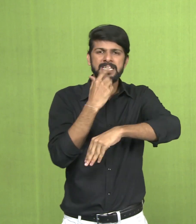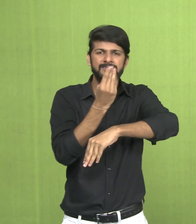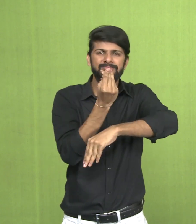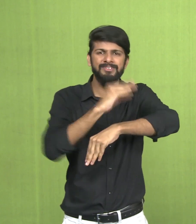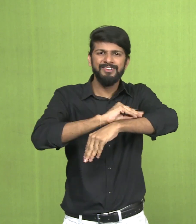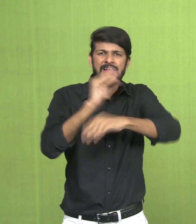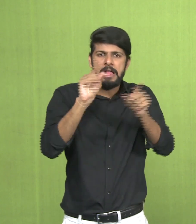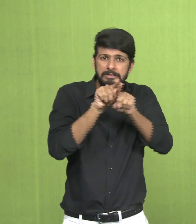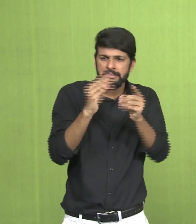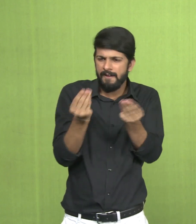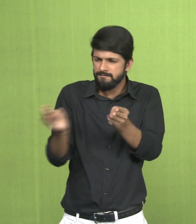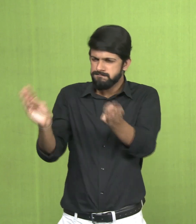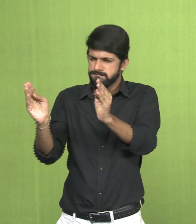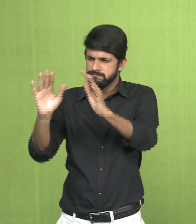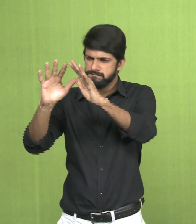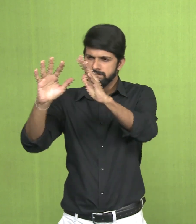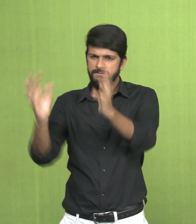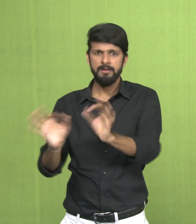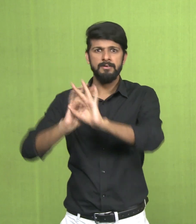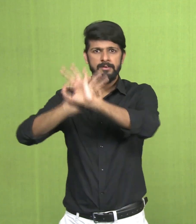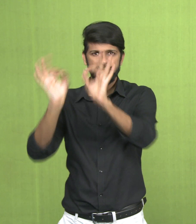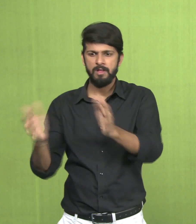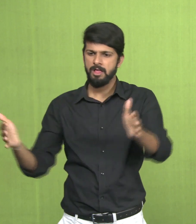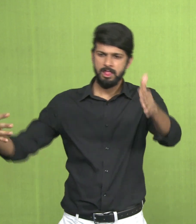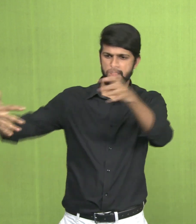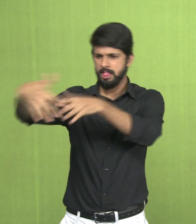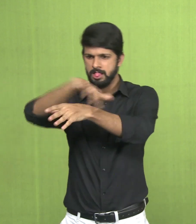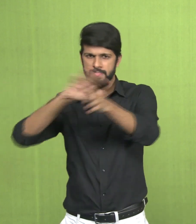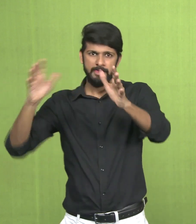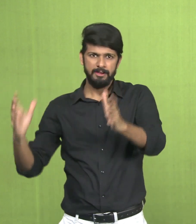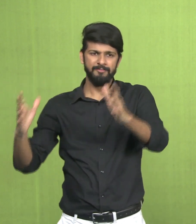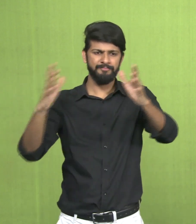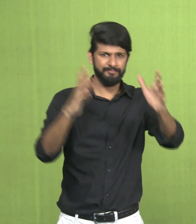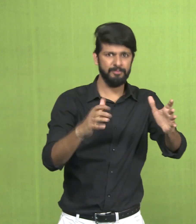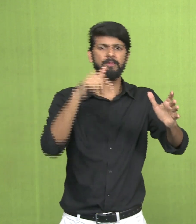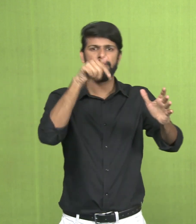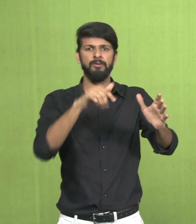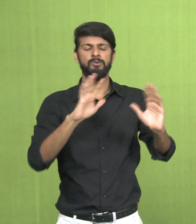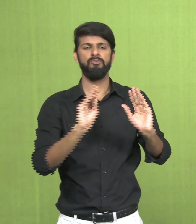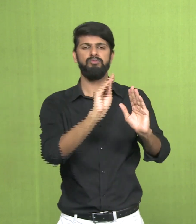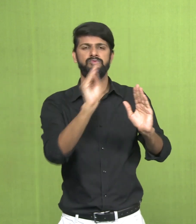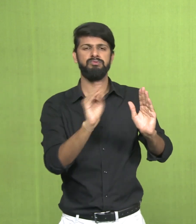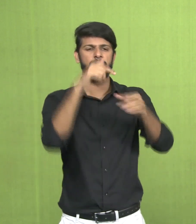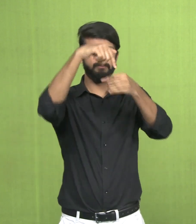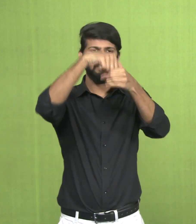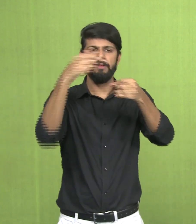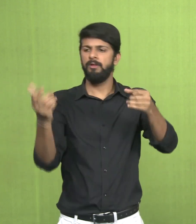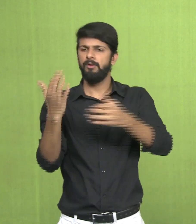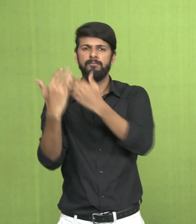casting, where the model is made first of wax, then this entire structure is covered with plaster,